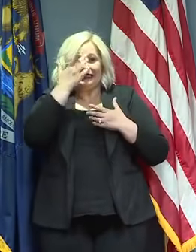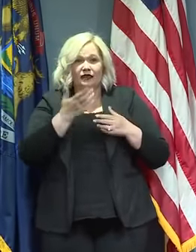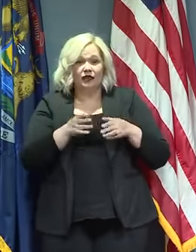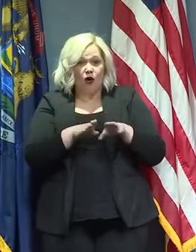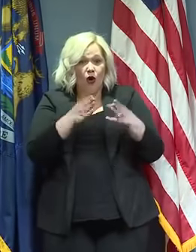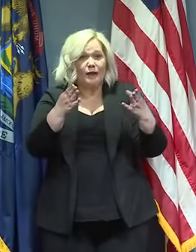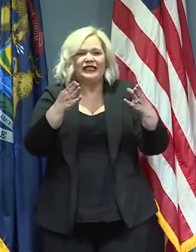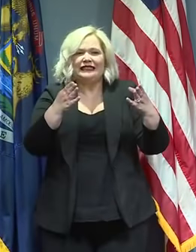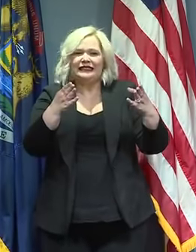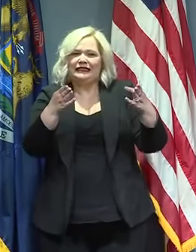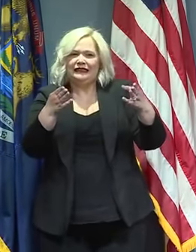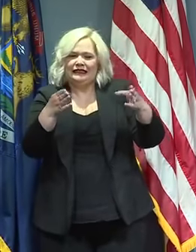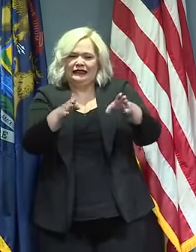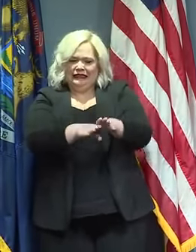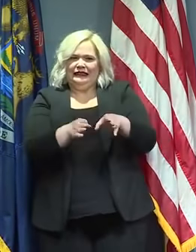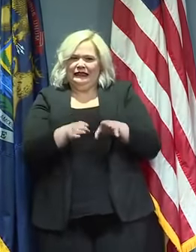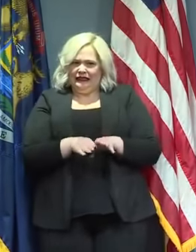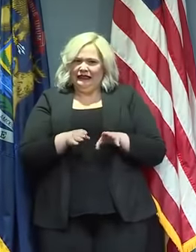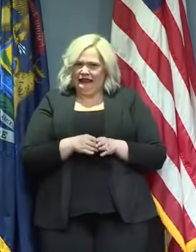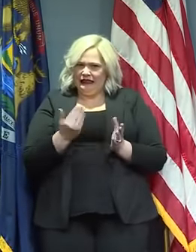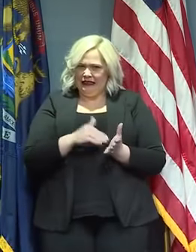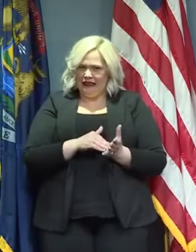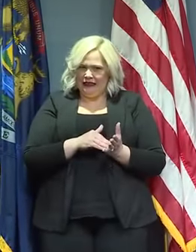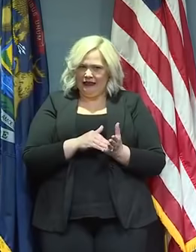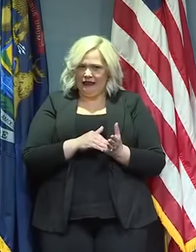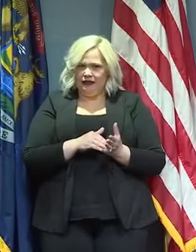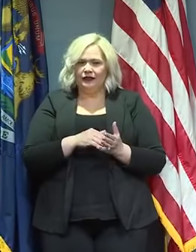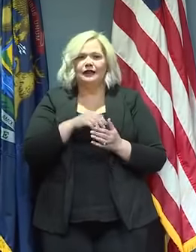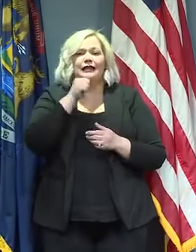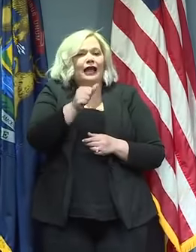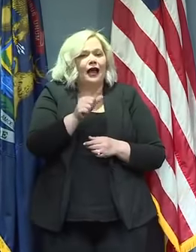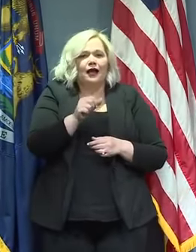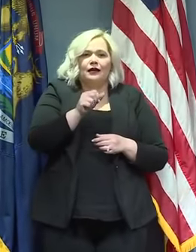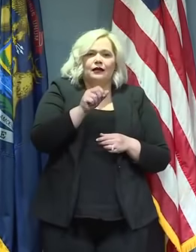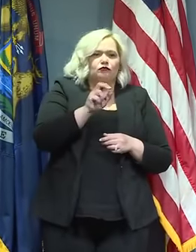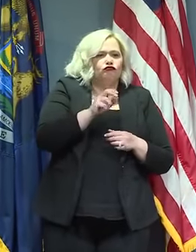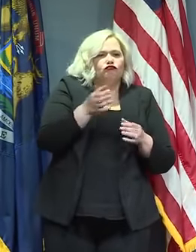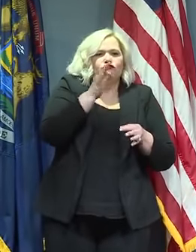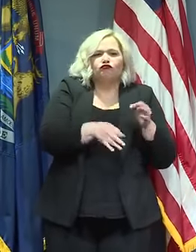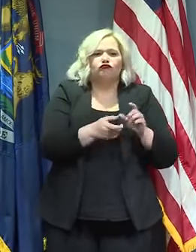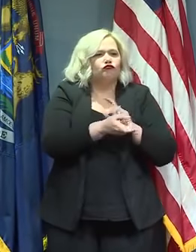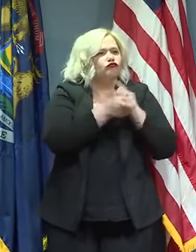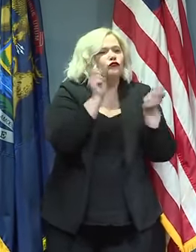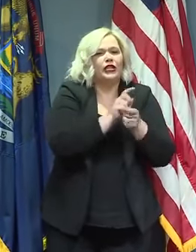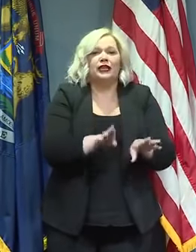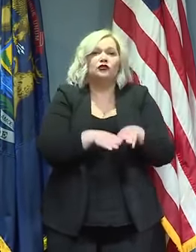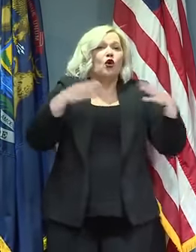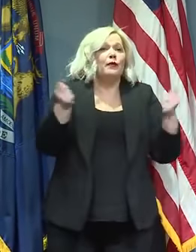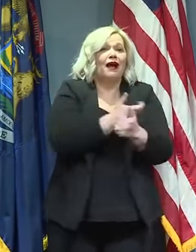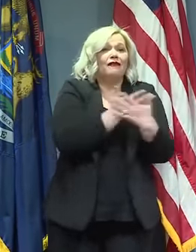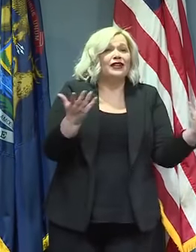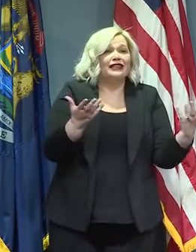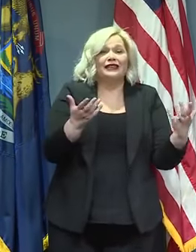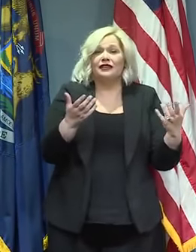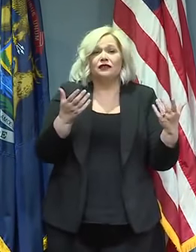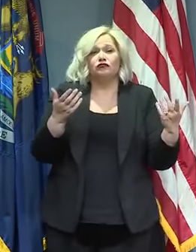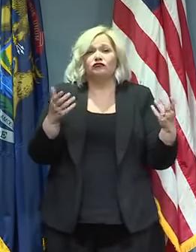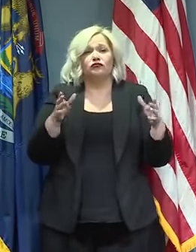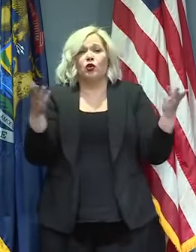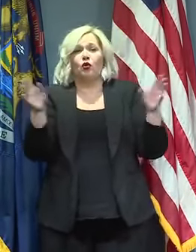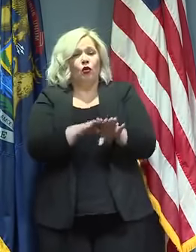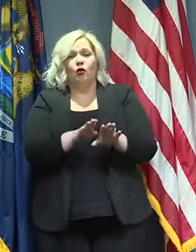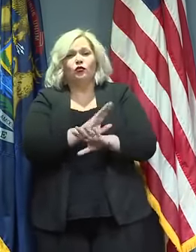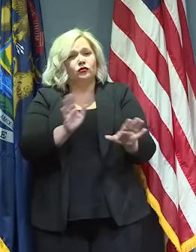and off switch here. We have to think about this as a dial, where we turn it up when necessary, we turn it down when